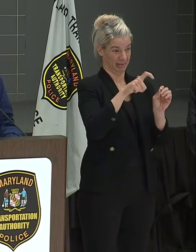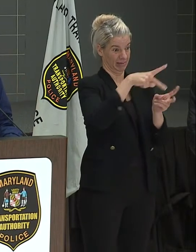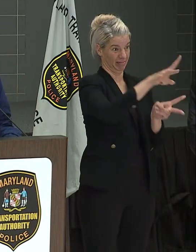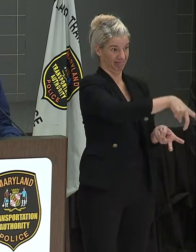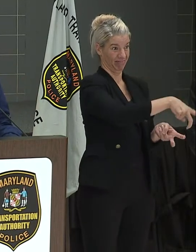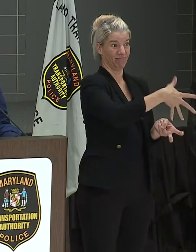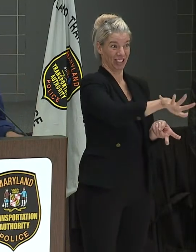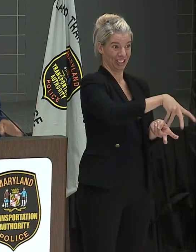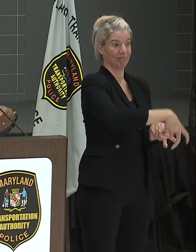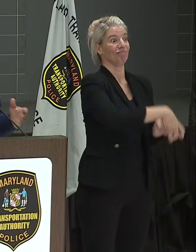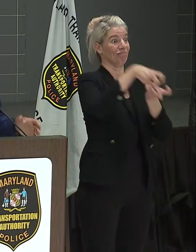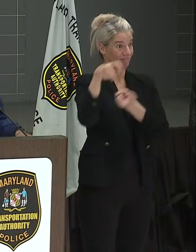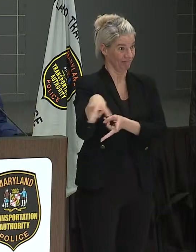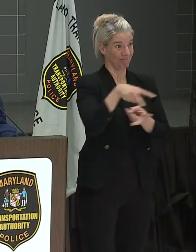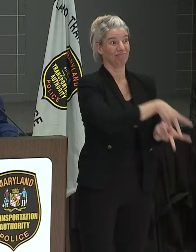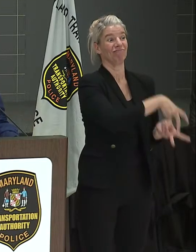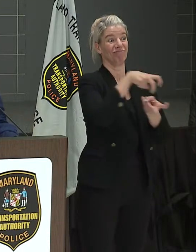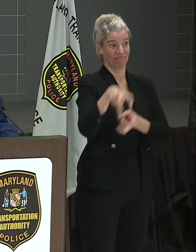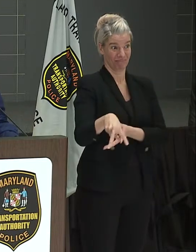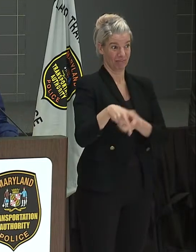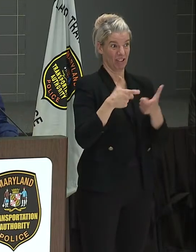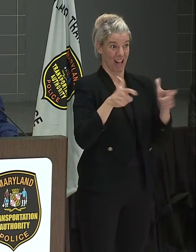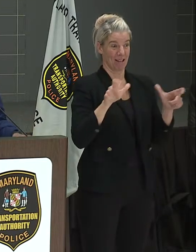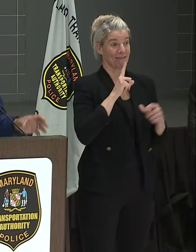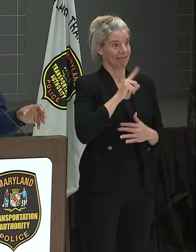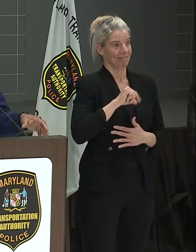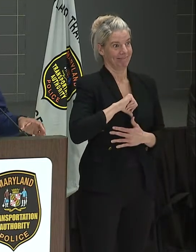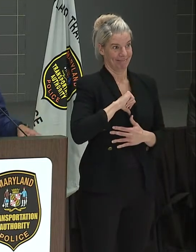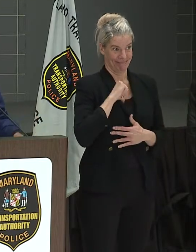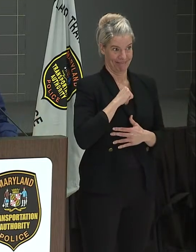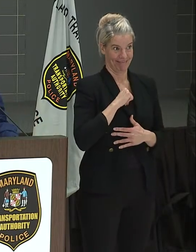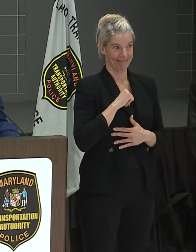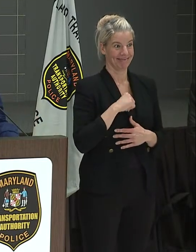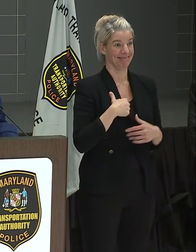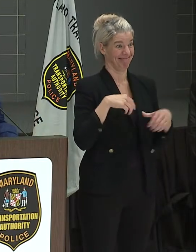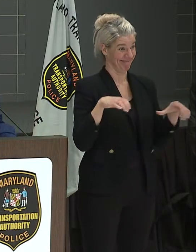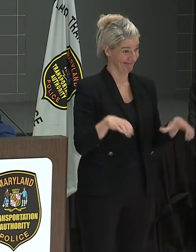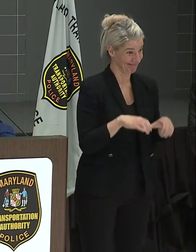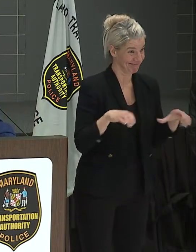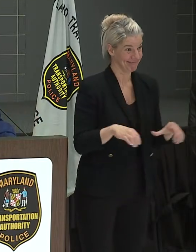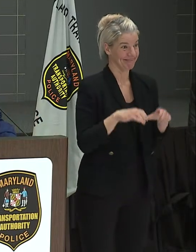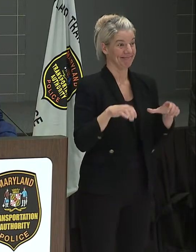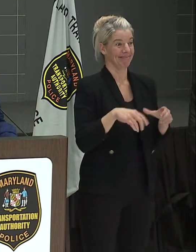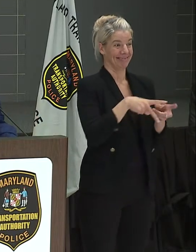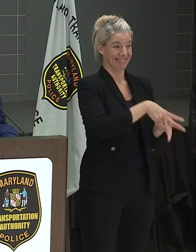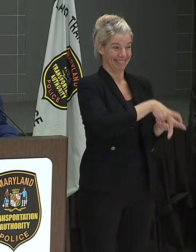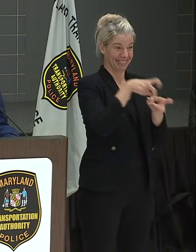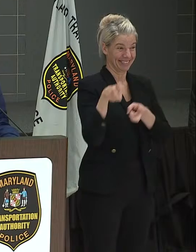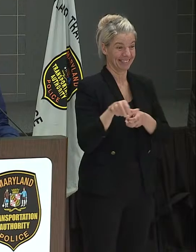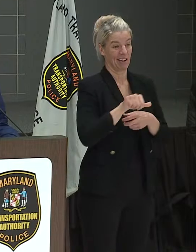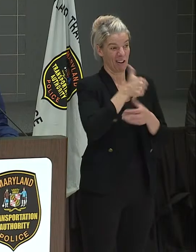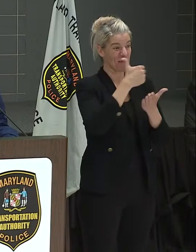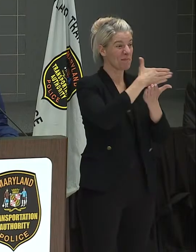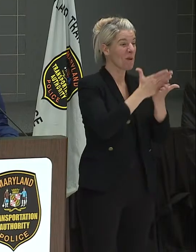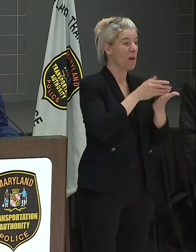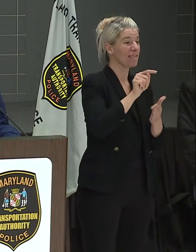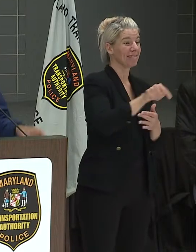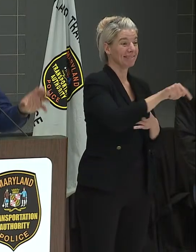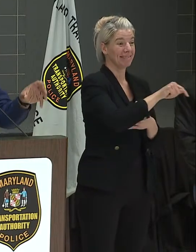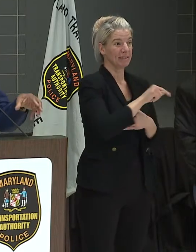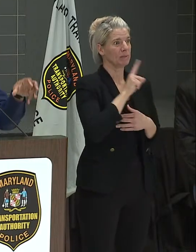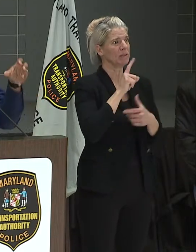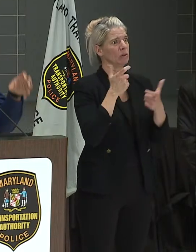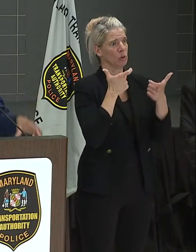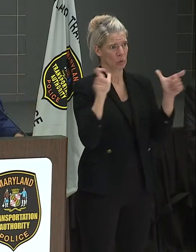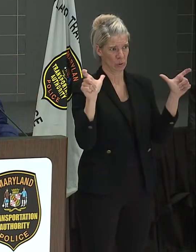waterway. And I'm proud to share that we are actively removing yet another large section from the waterway.